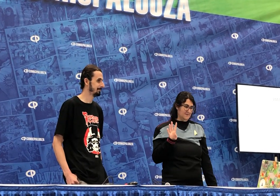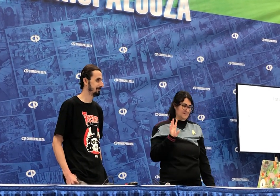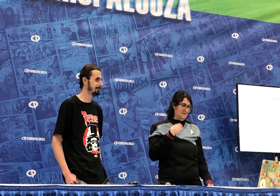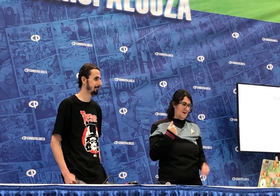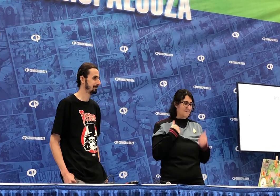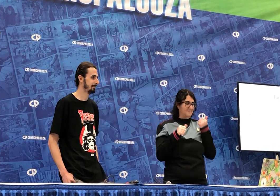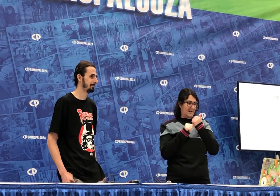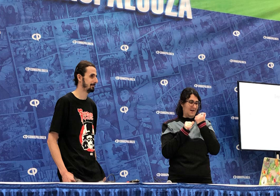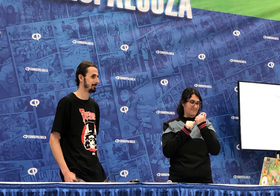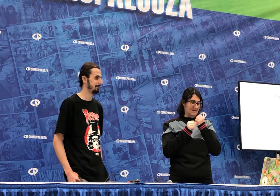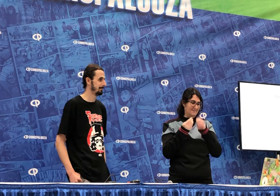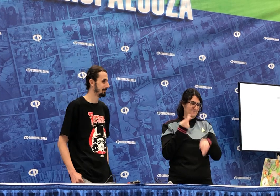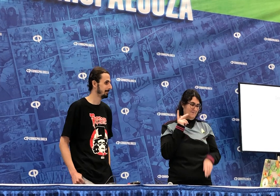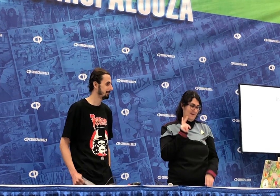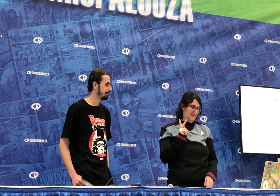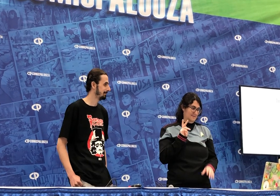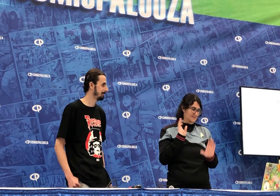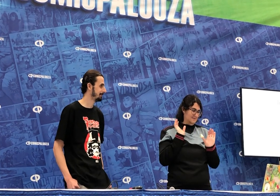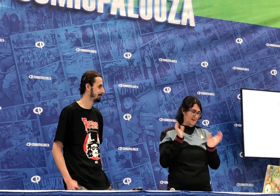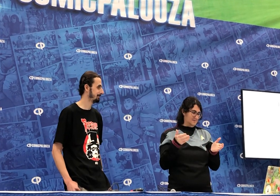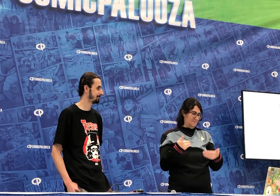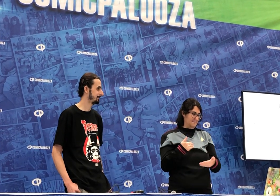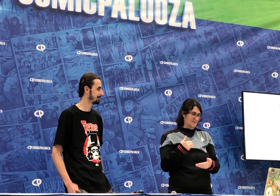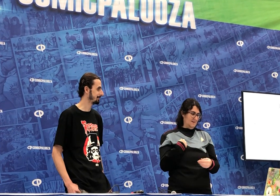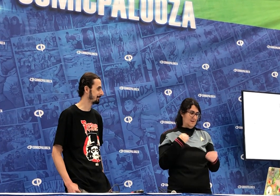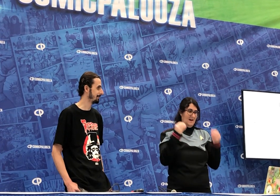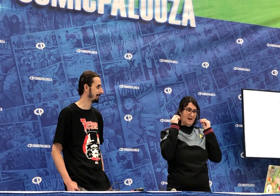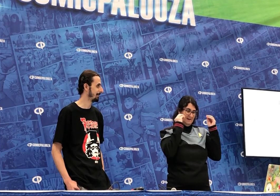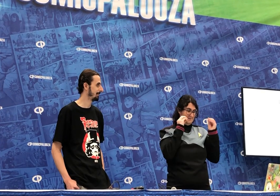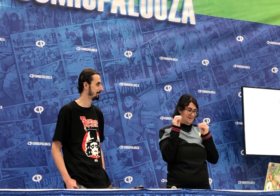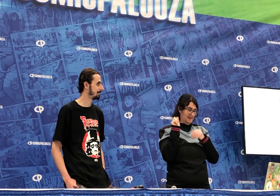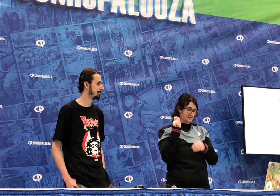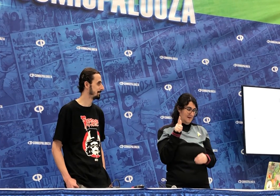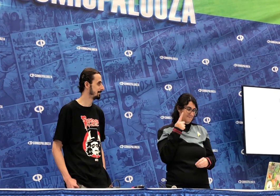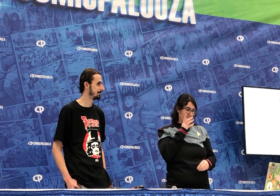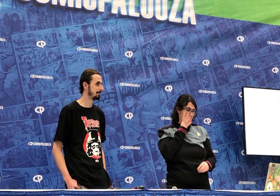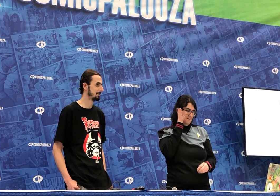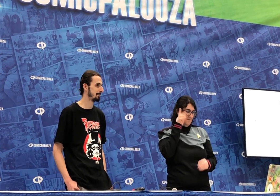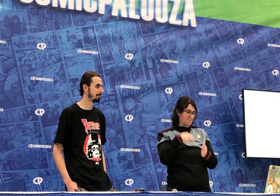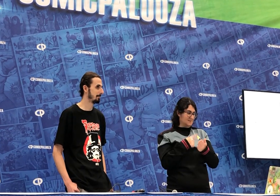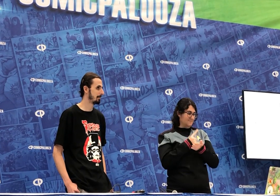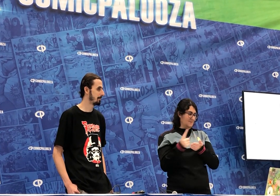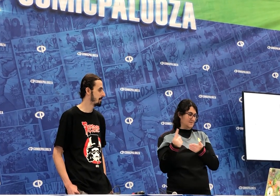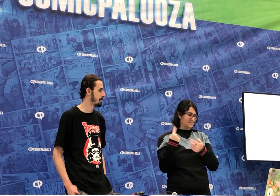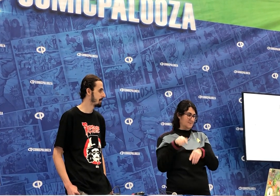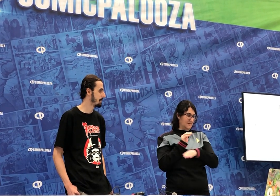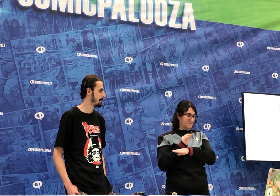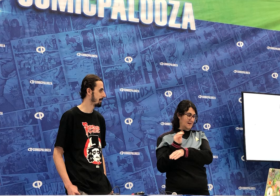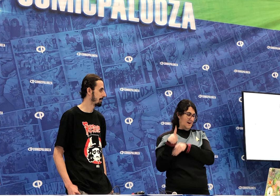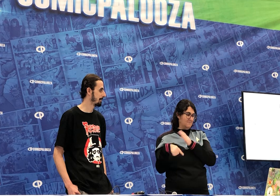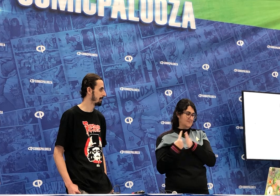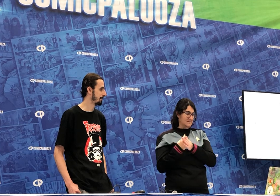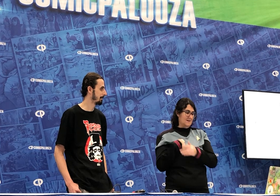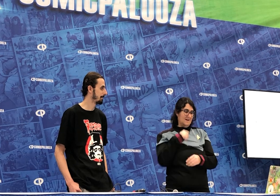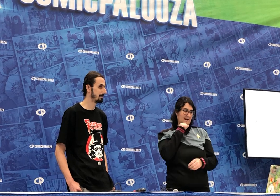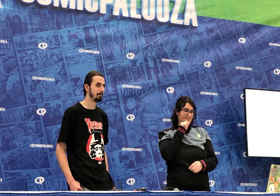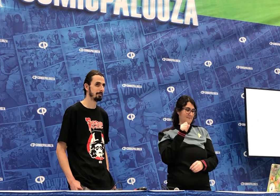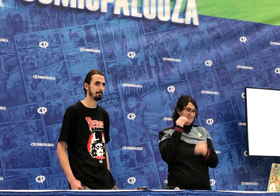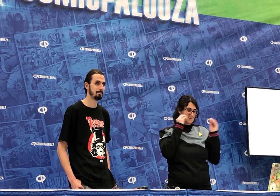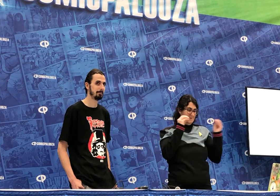my cochlear implant when I was 4 years old. I'm a paraprofessional in a pre-K, self-contained deaf and hard of hearing classroom. I teach an ASL class